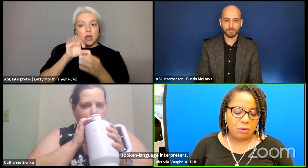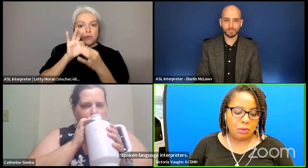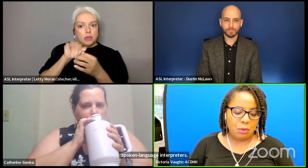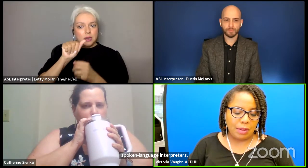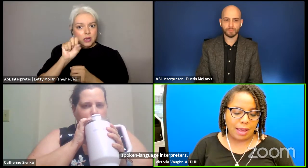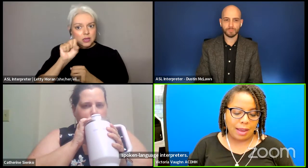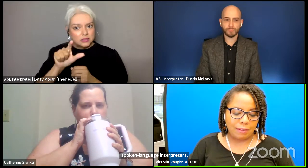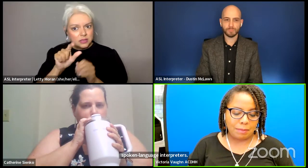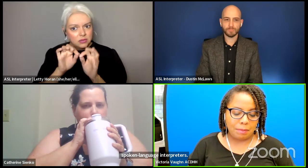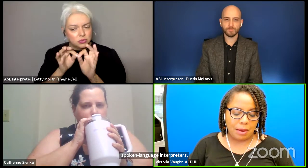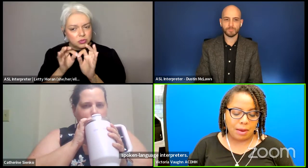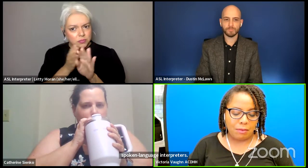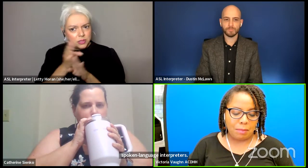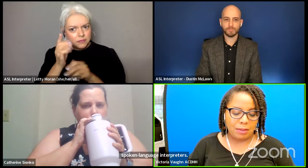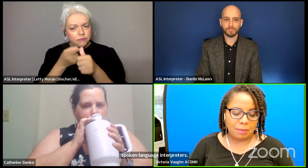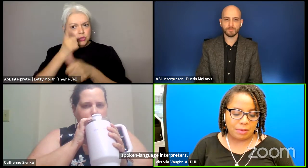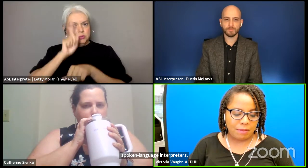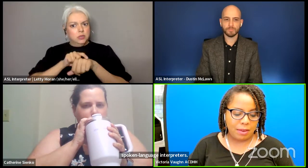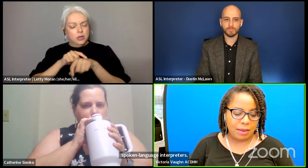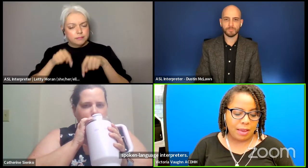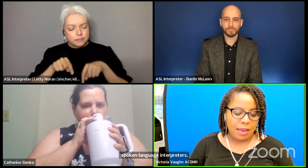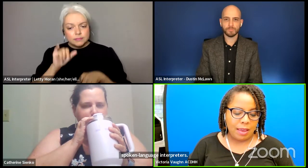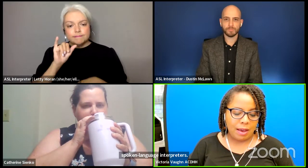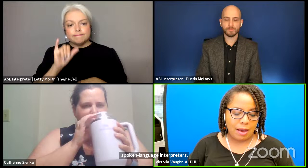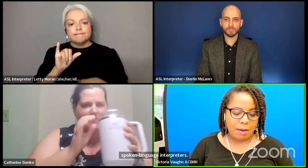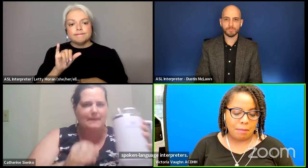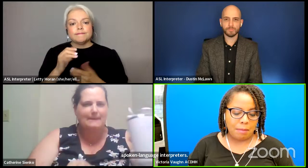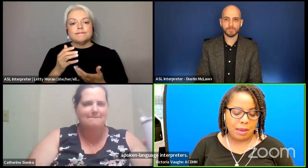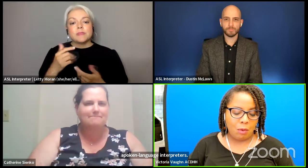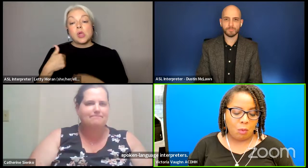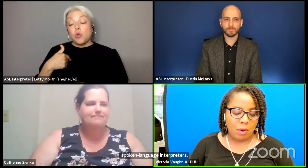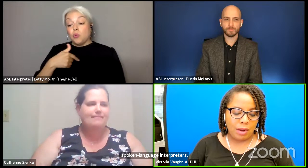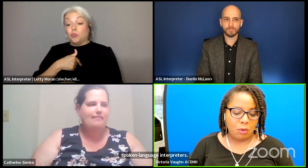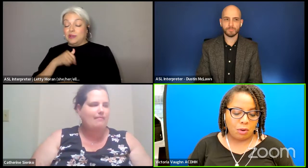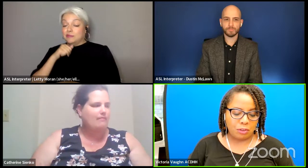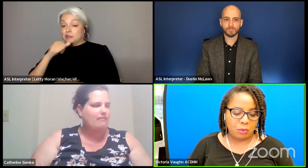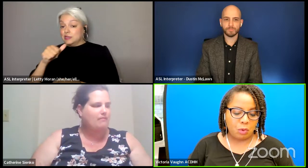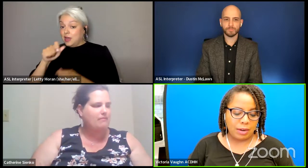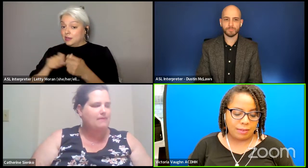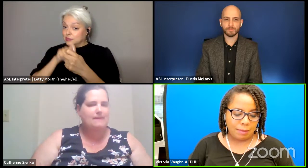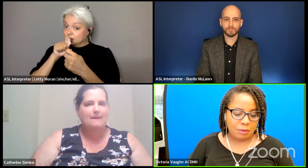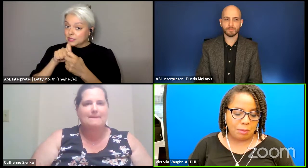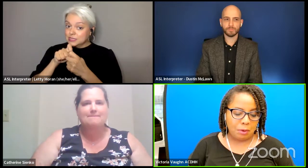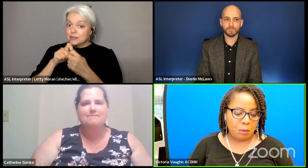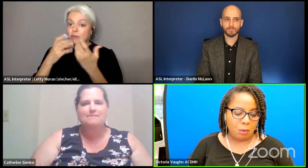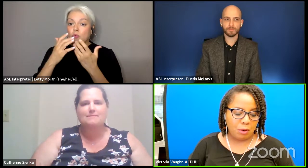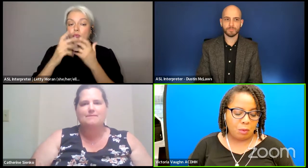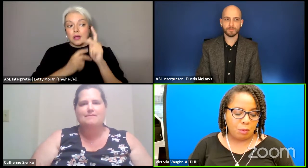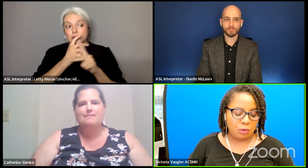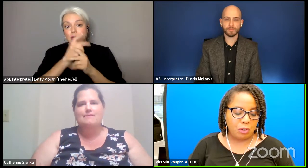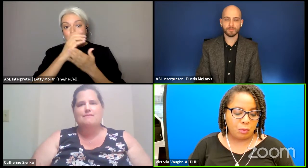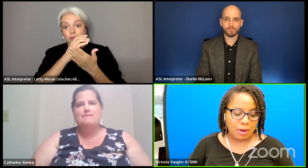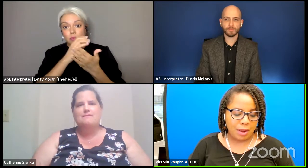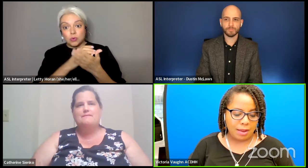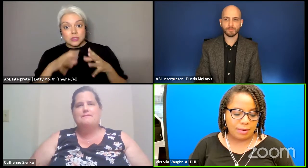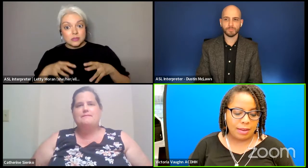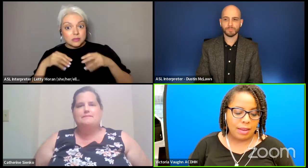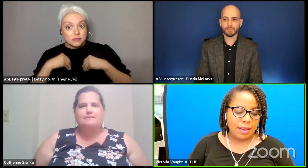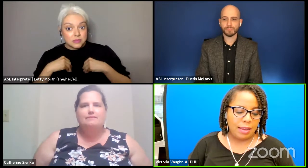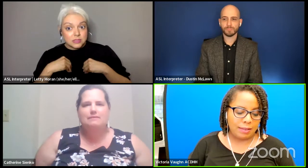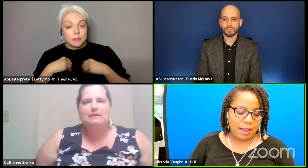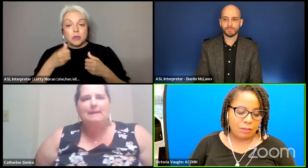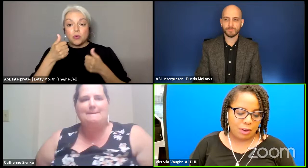Due to lack of being specific in what courses were acceptable and which ones were